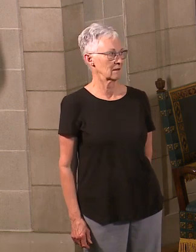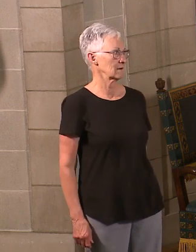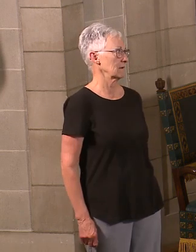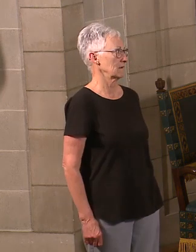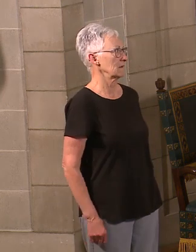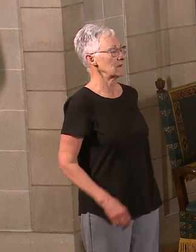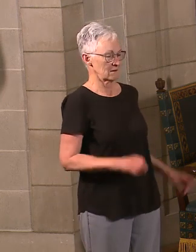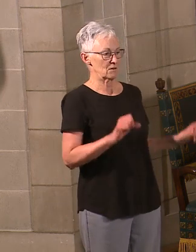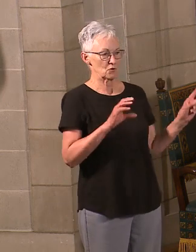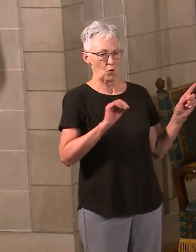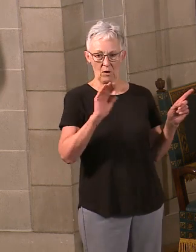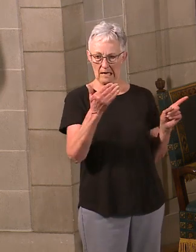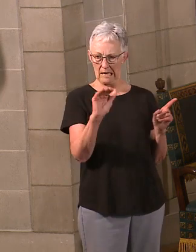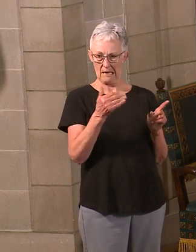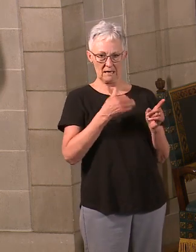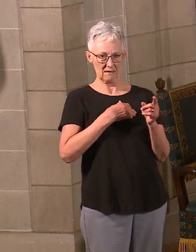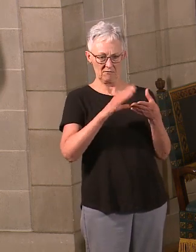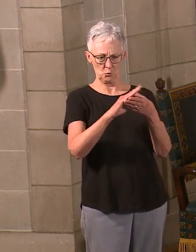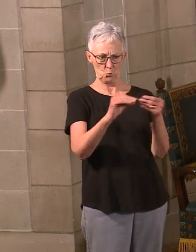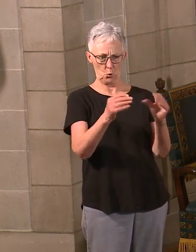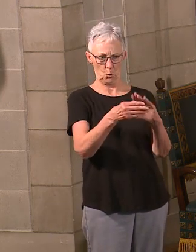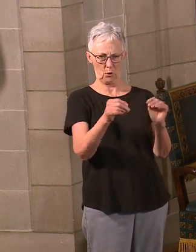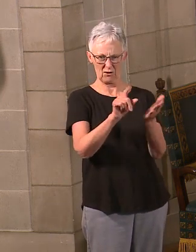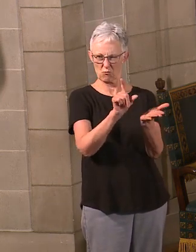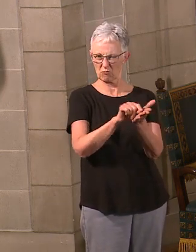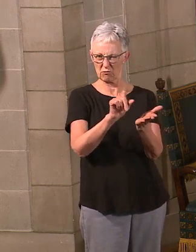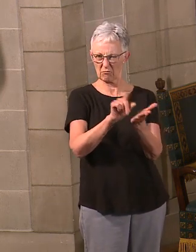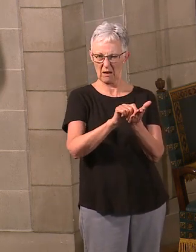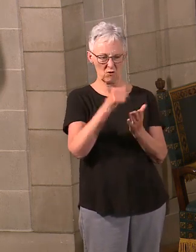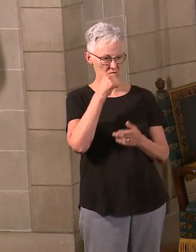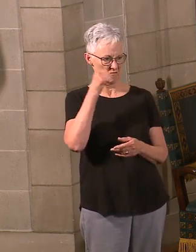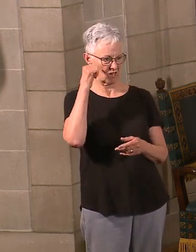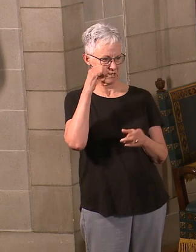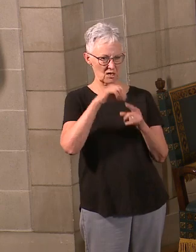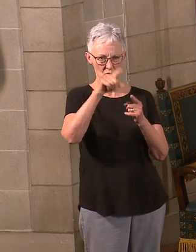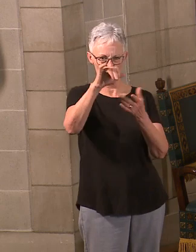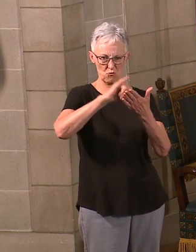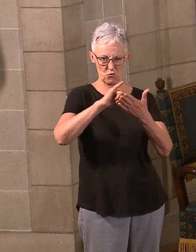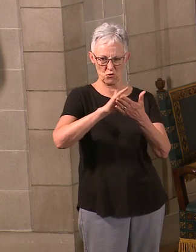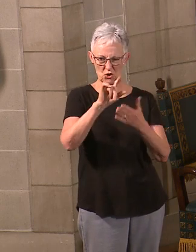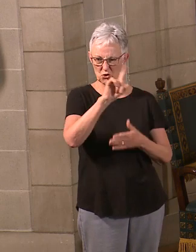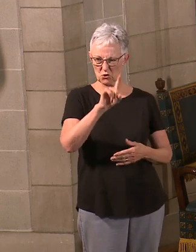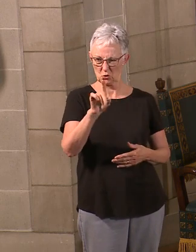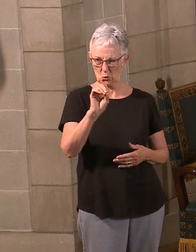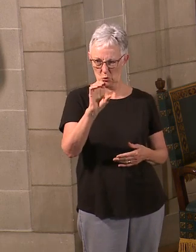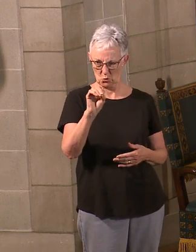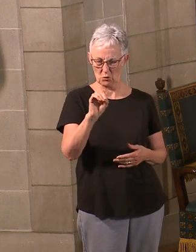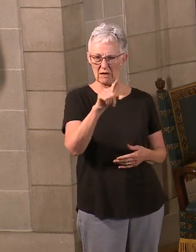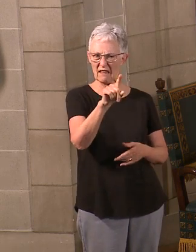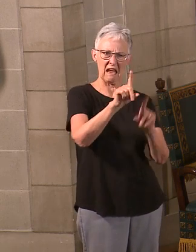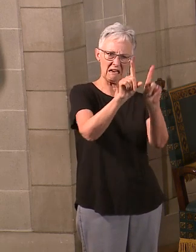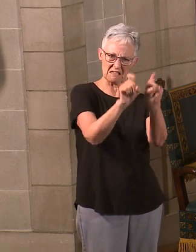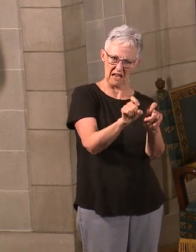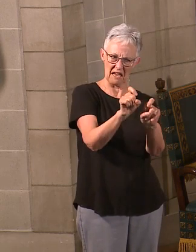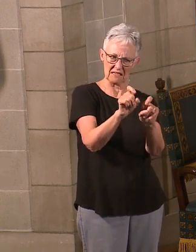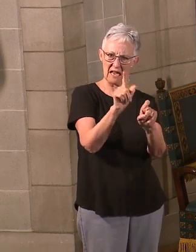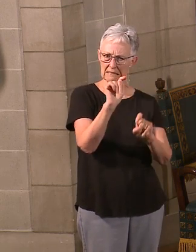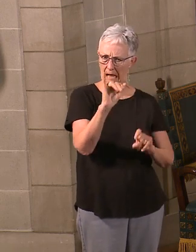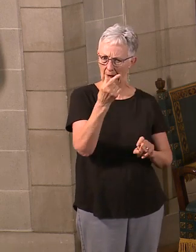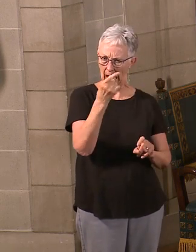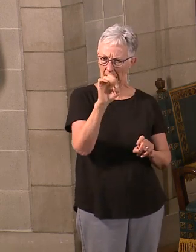about that? So there was a story with regard to a tiger in the Bronx Zoo getting coronavirus. Apparently they tested the tiger to know that for